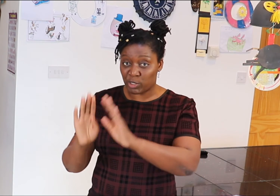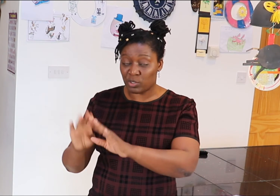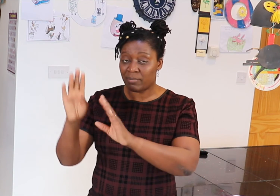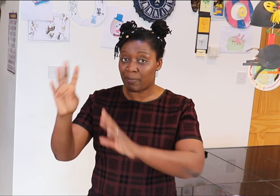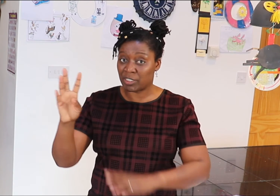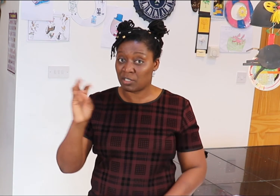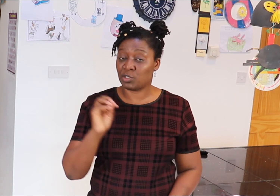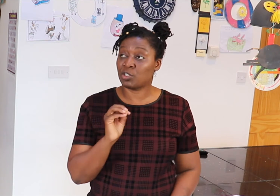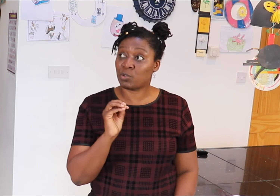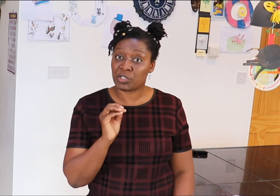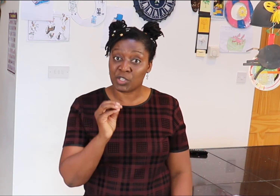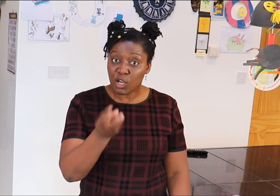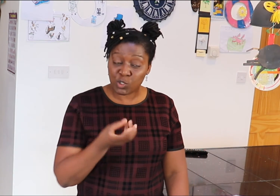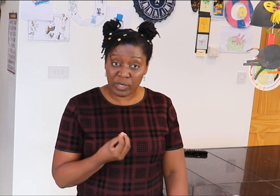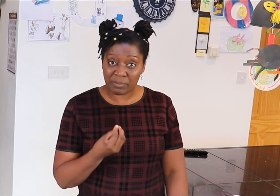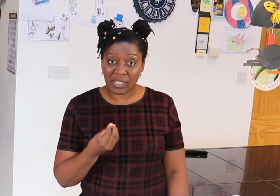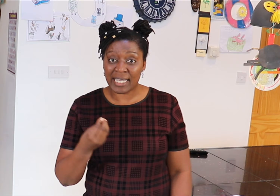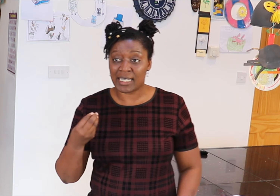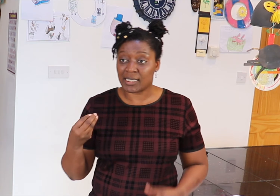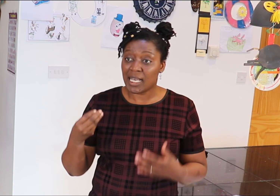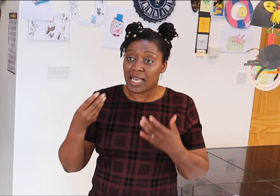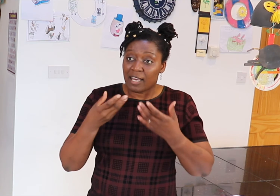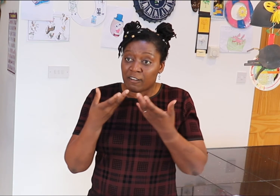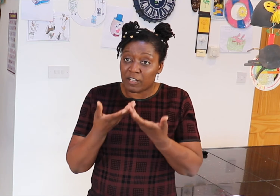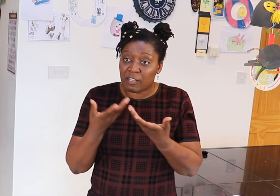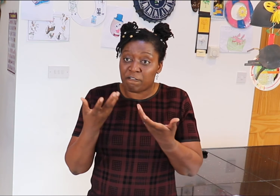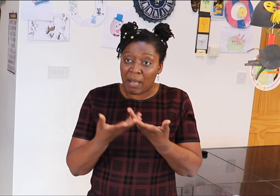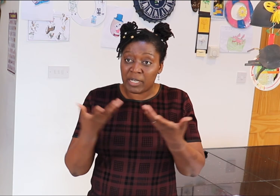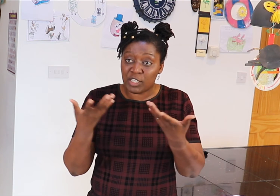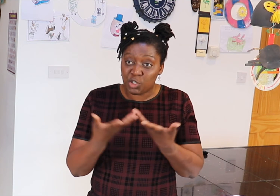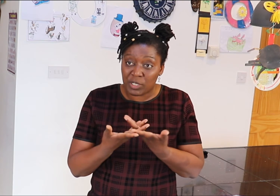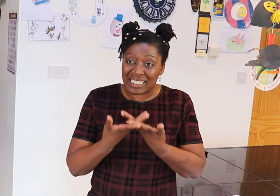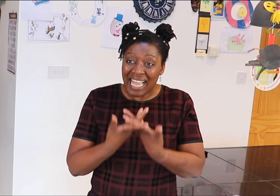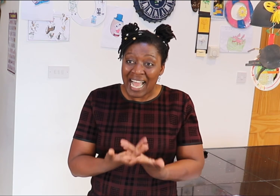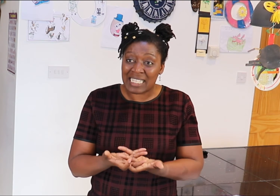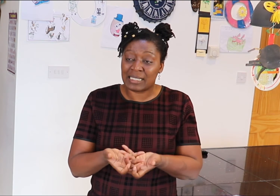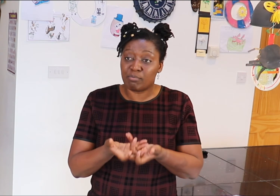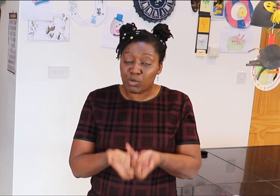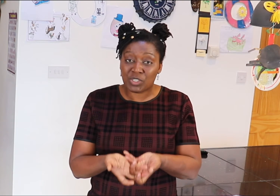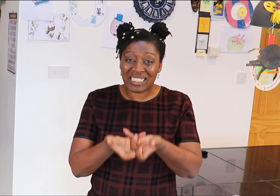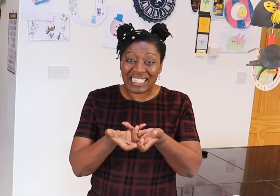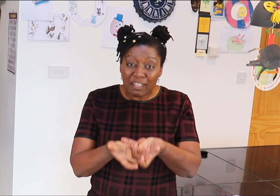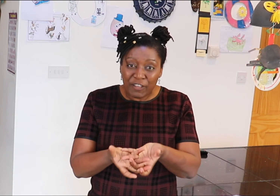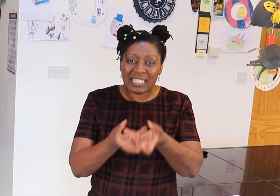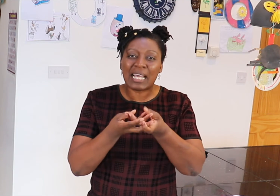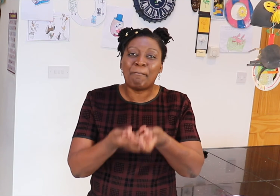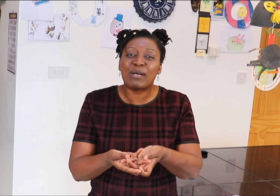between them in that particular situation. So what I'm saying is, the family unit has the most significant amount